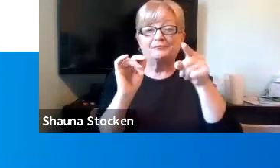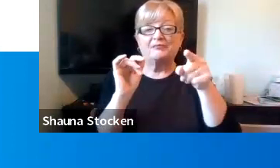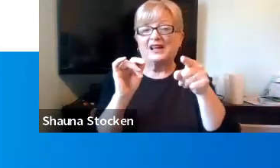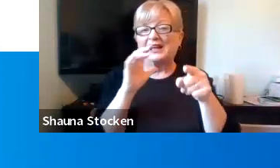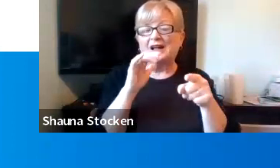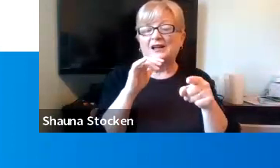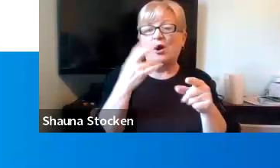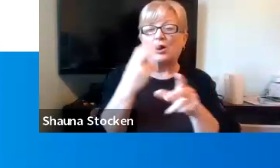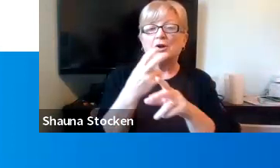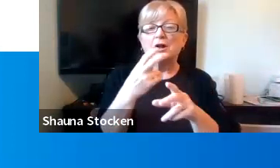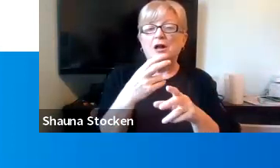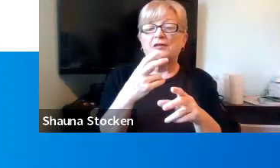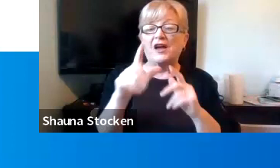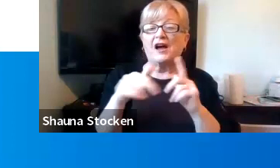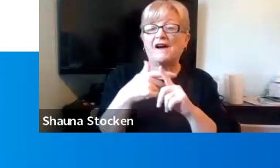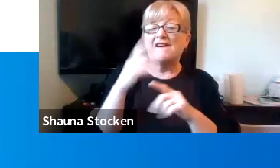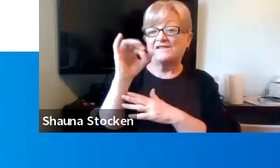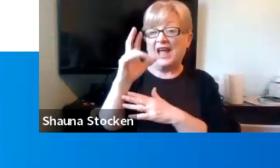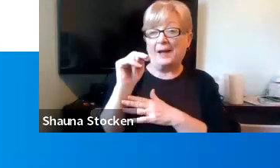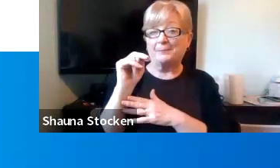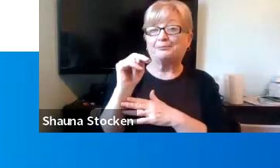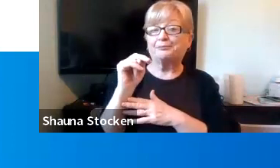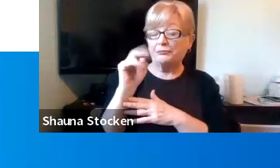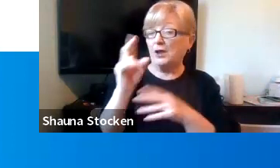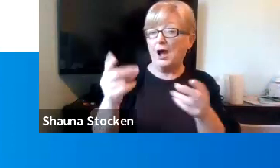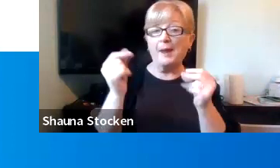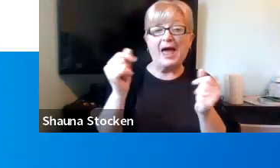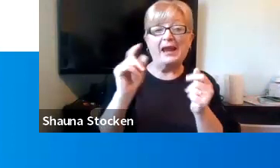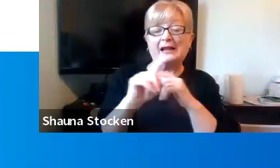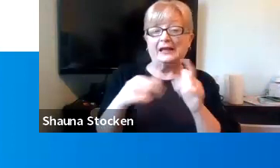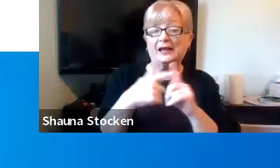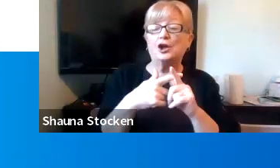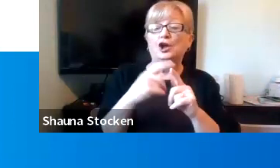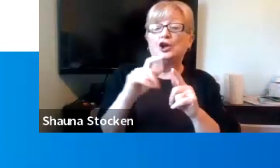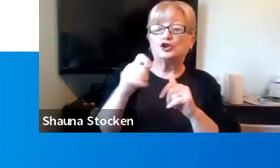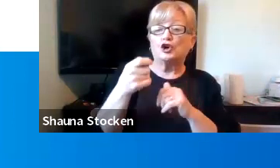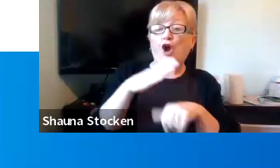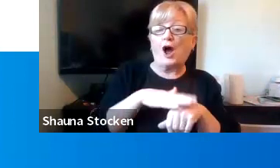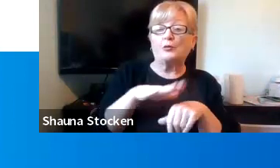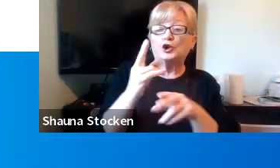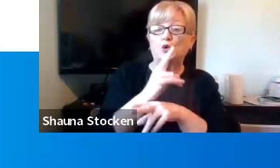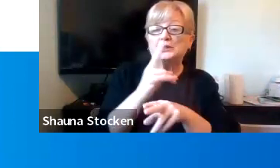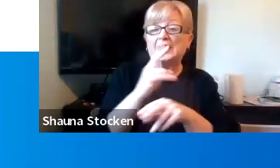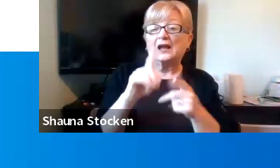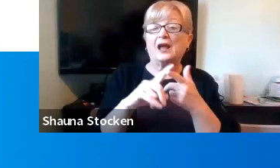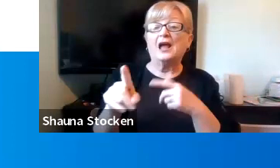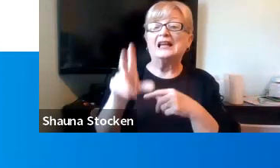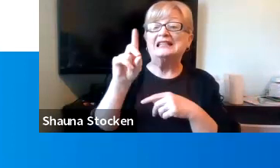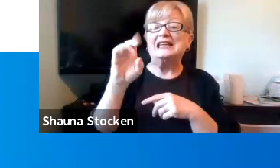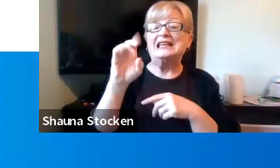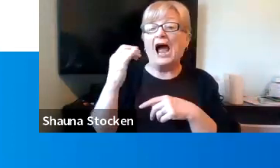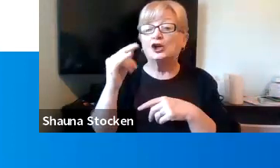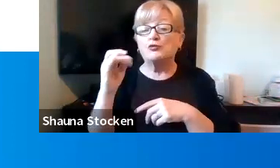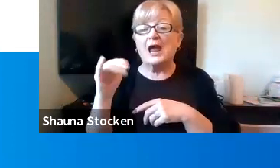cooking functions. The fan automatically turns on when cooking with air fry and dehydrate. To turn on and off the oven